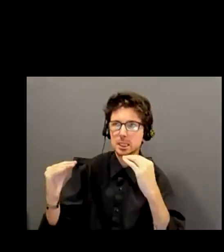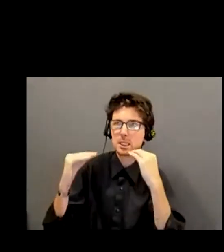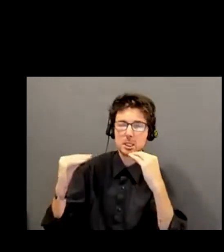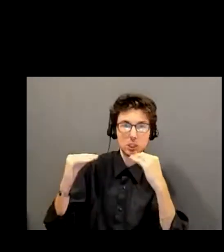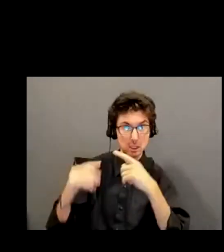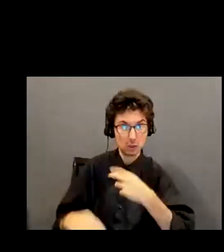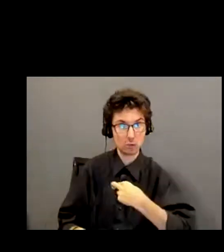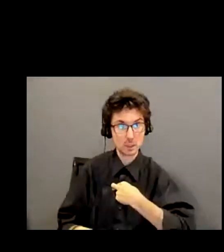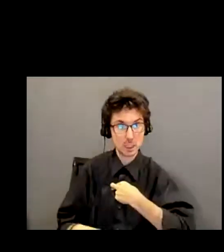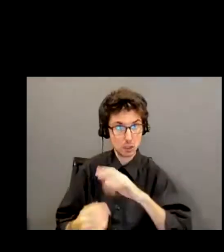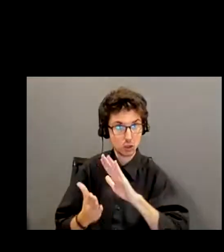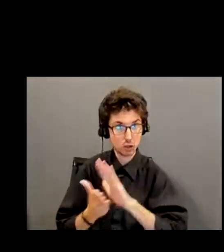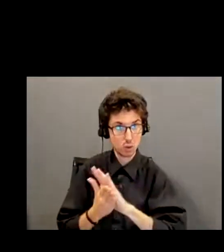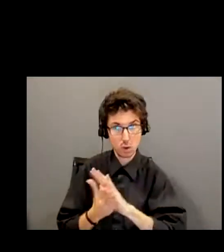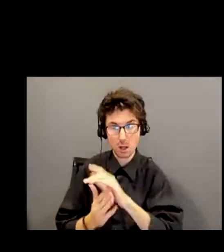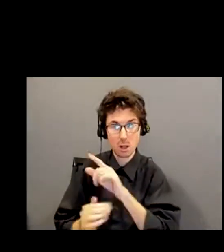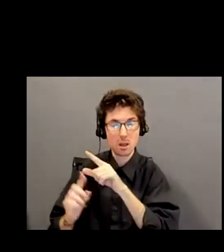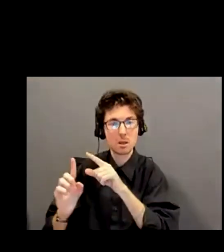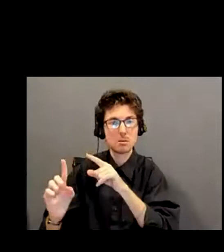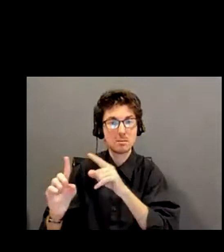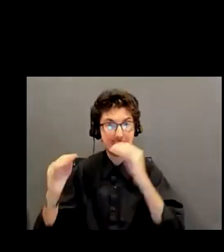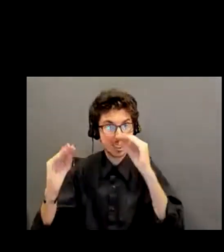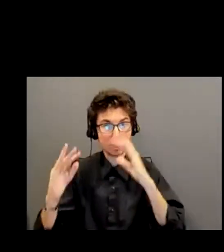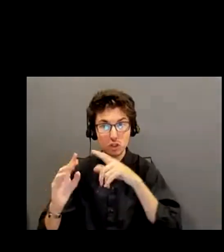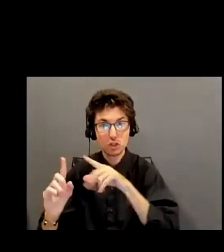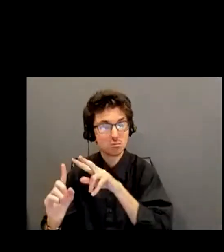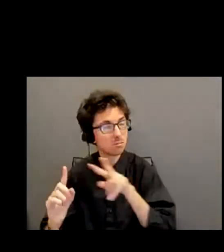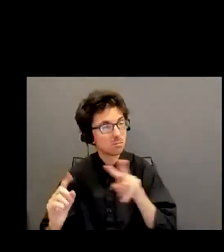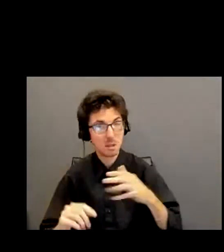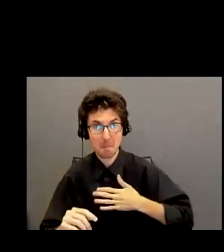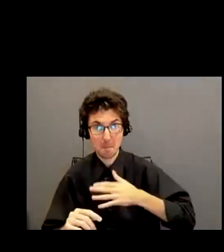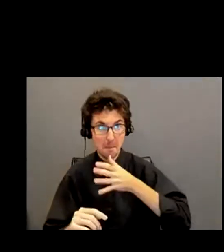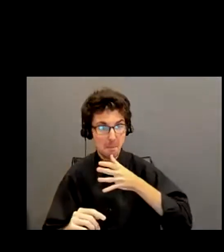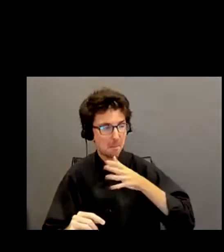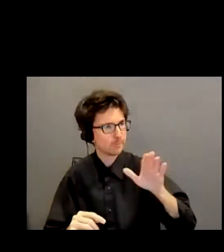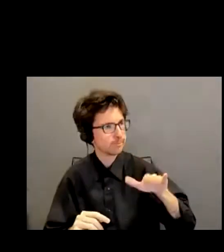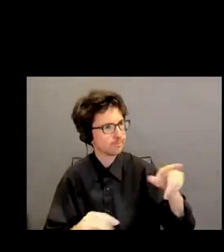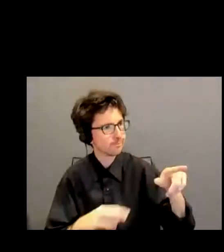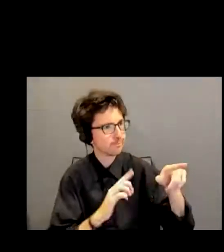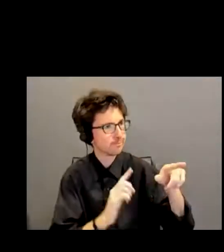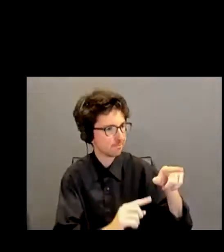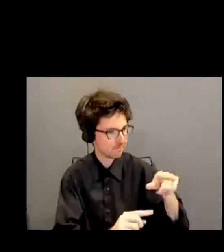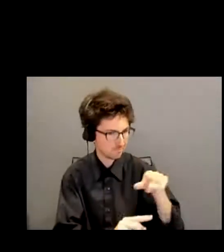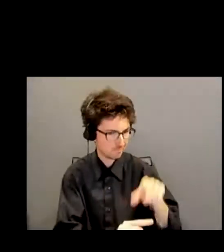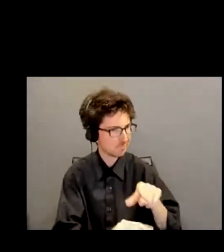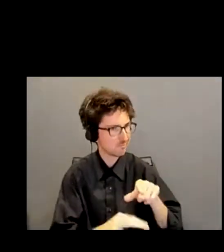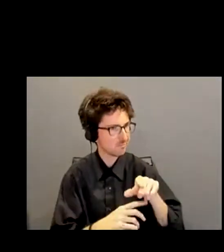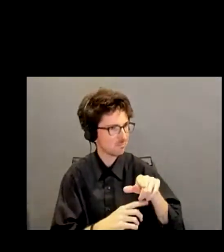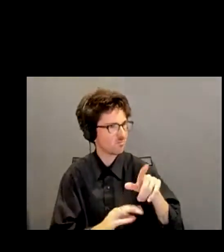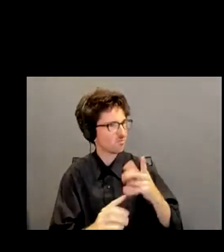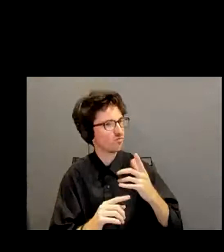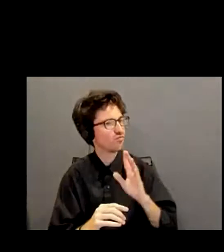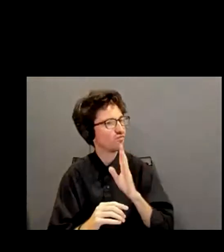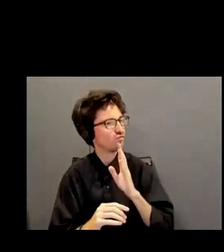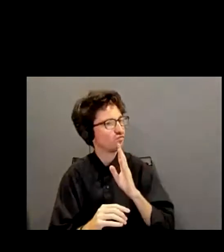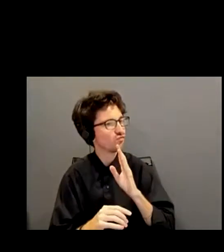history teacher told my mother that I, like all the girls in my class, was talking during the lesson, my mom was